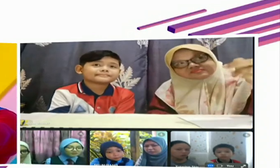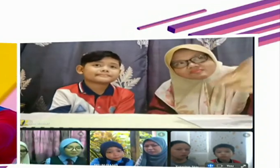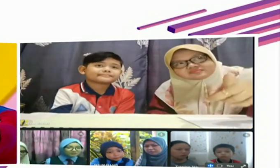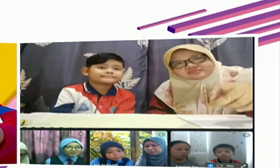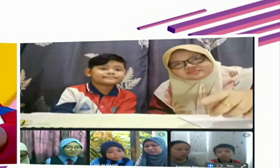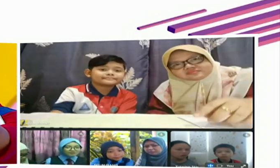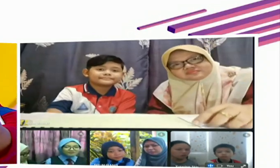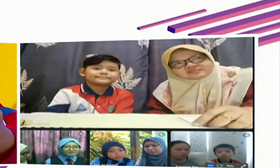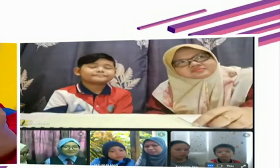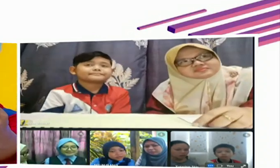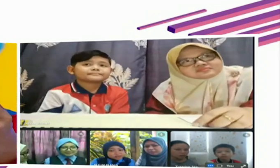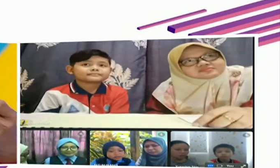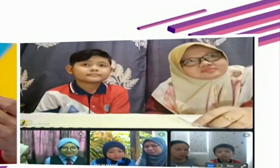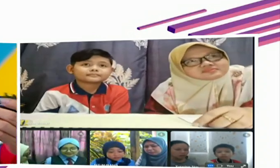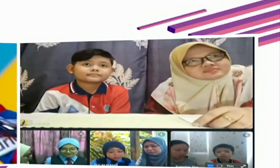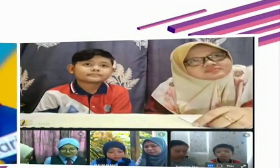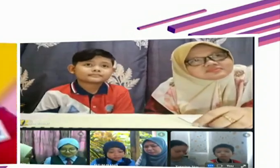Yeah. What's this, Adam?